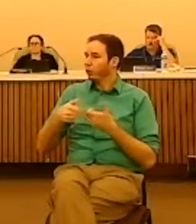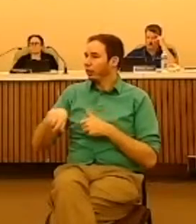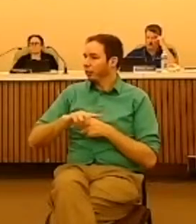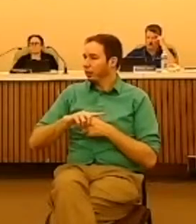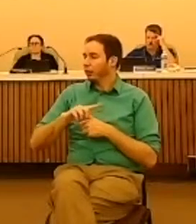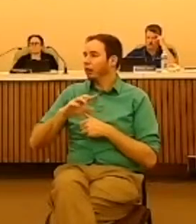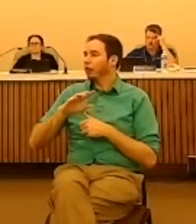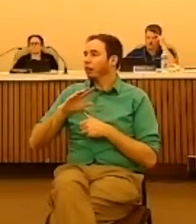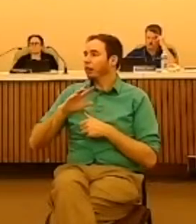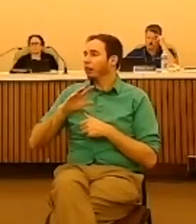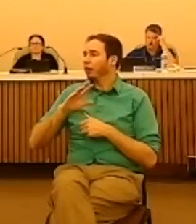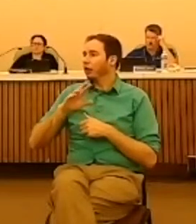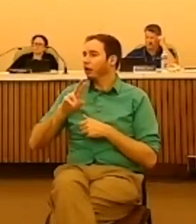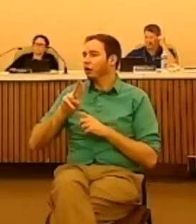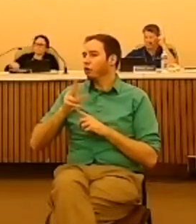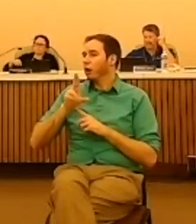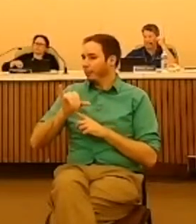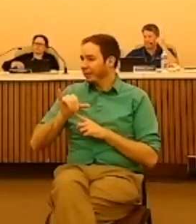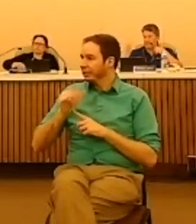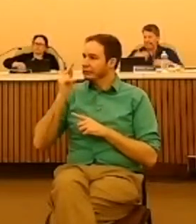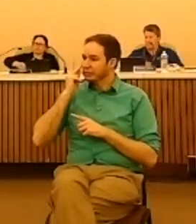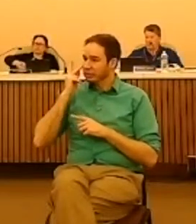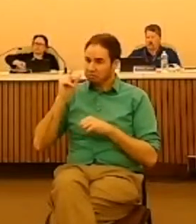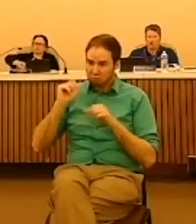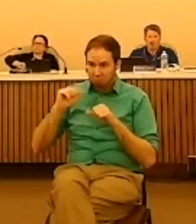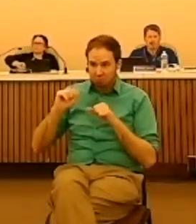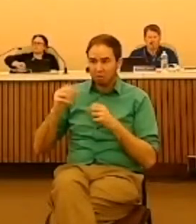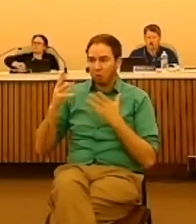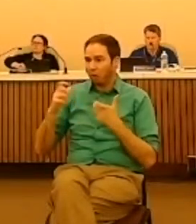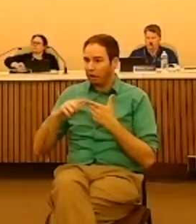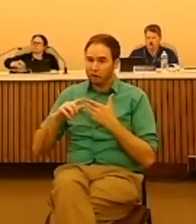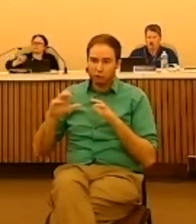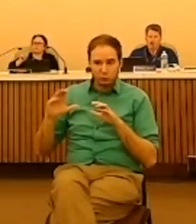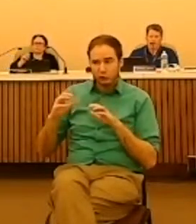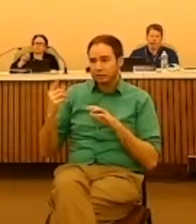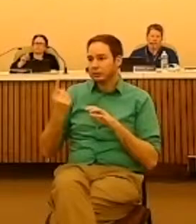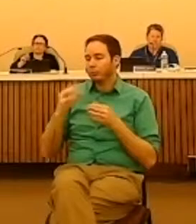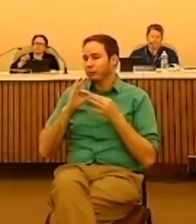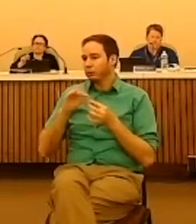the rugby just to see if it is at all a possibility.